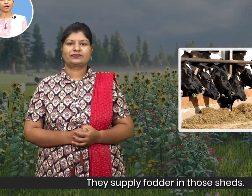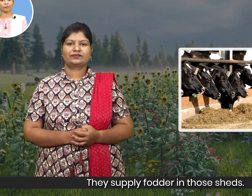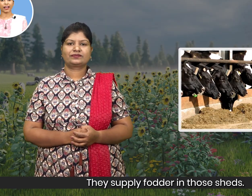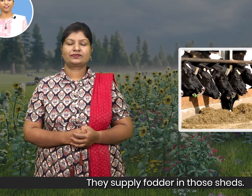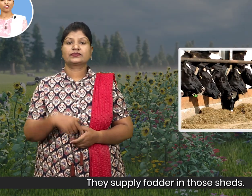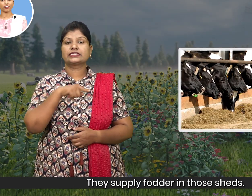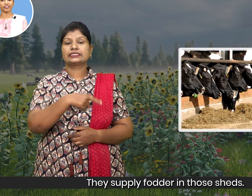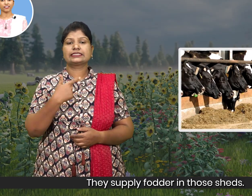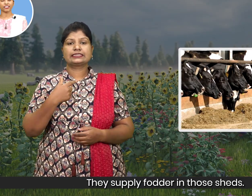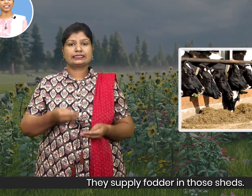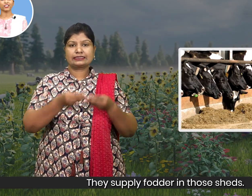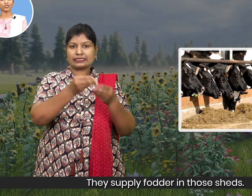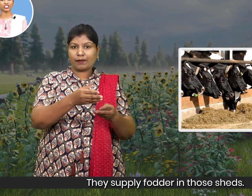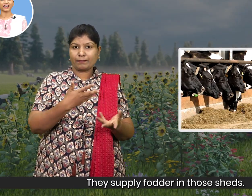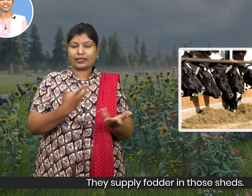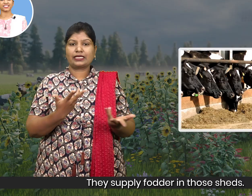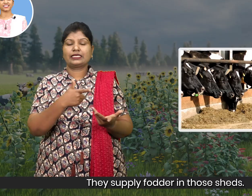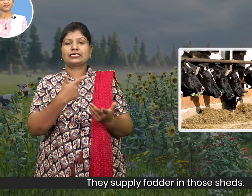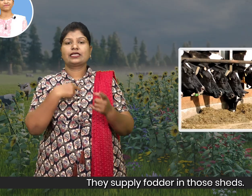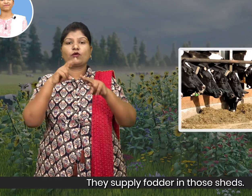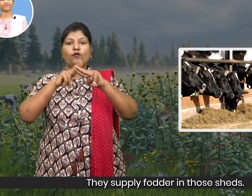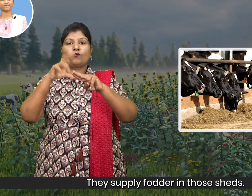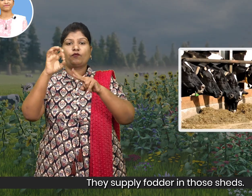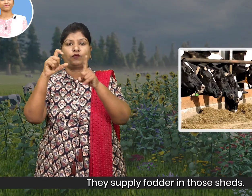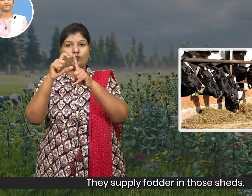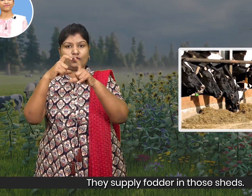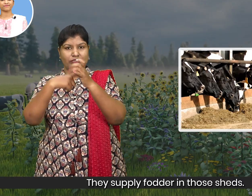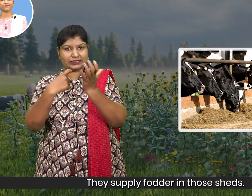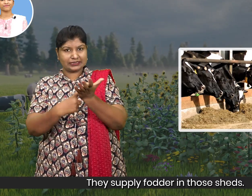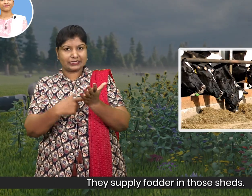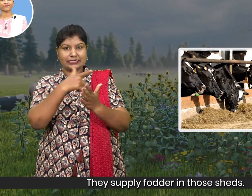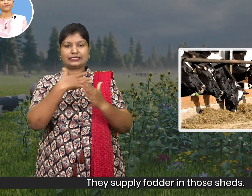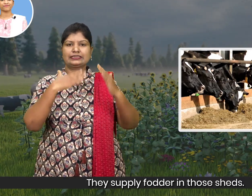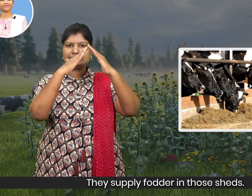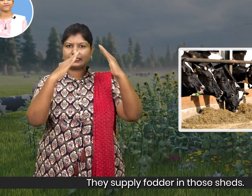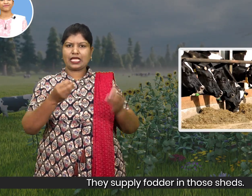They supply fodder in those sheds.